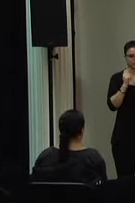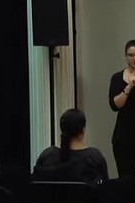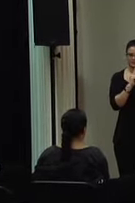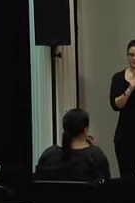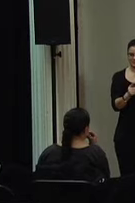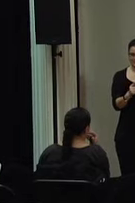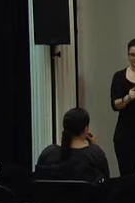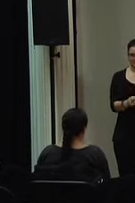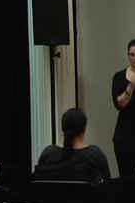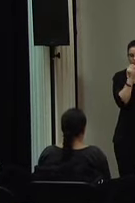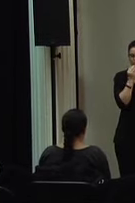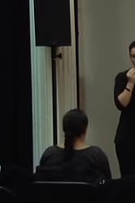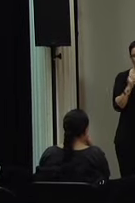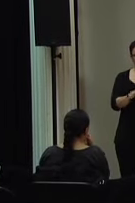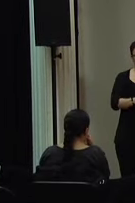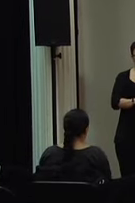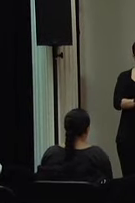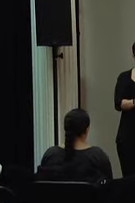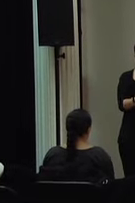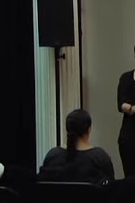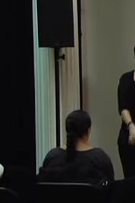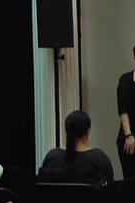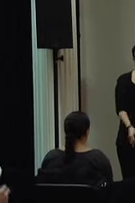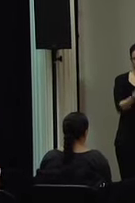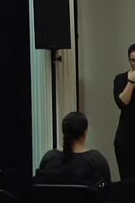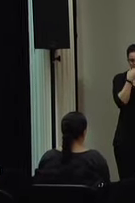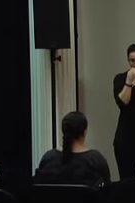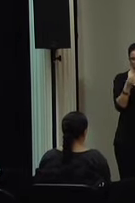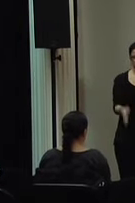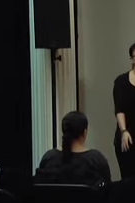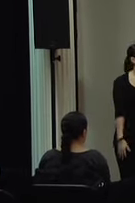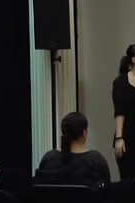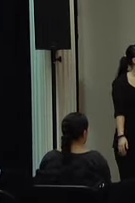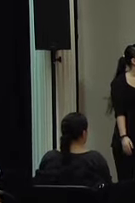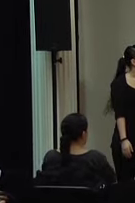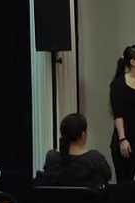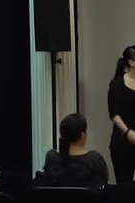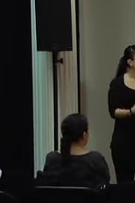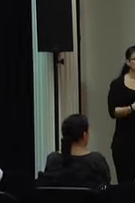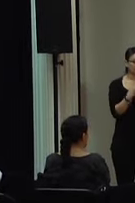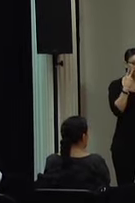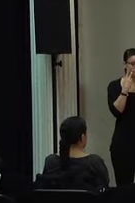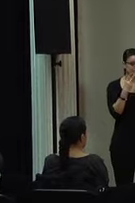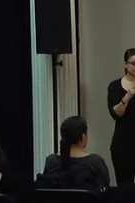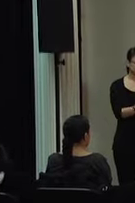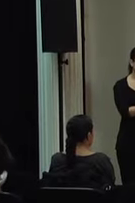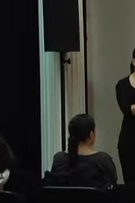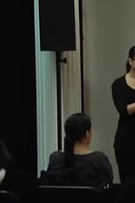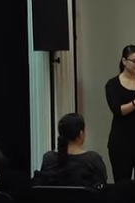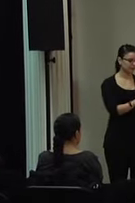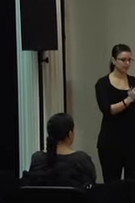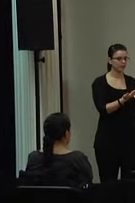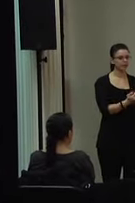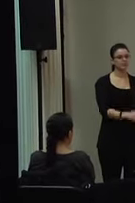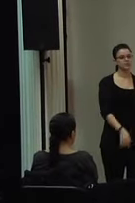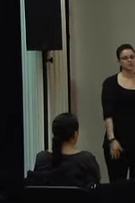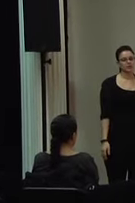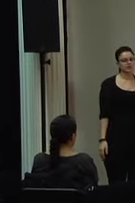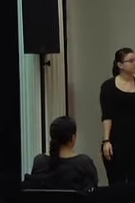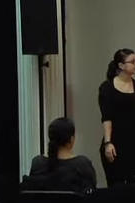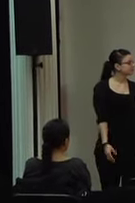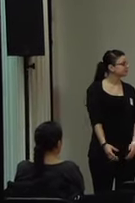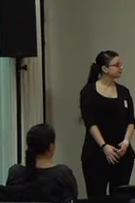people check with their healthcare practitioners, but I take that, and I've read from many sources, including Dr. Barnard from the